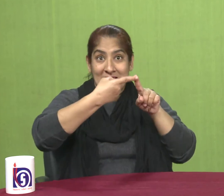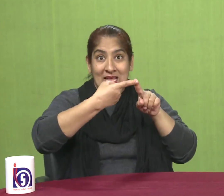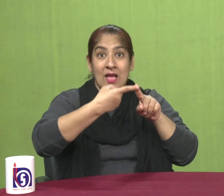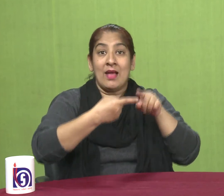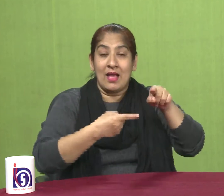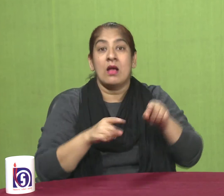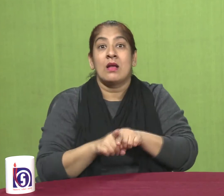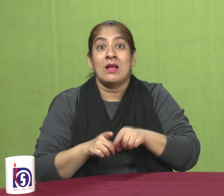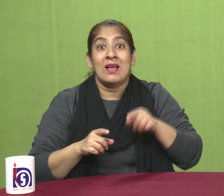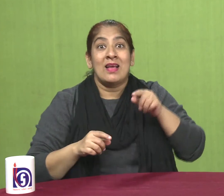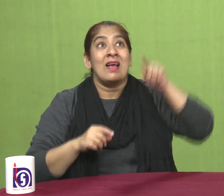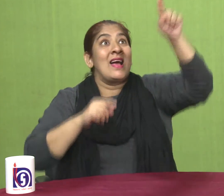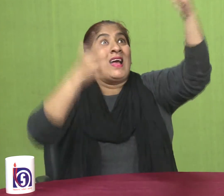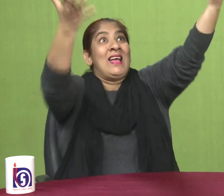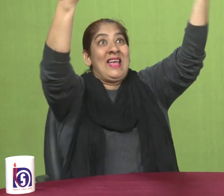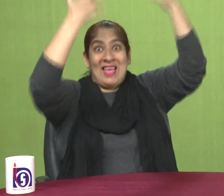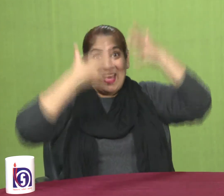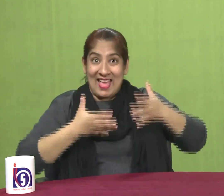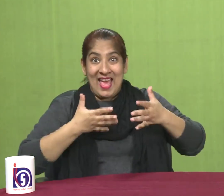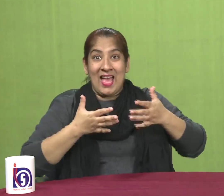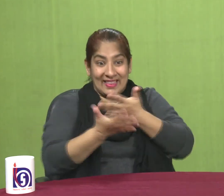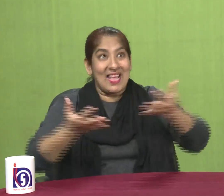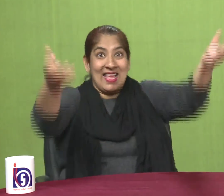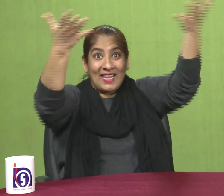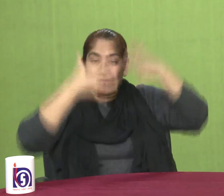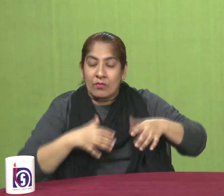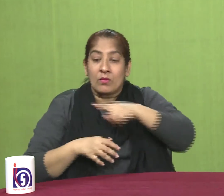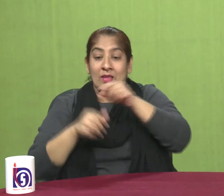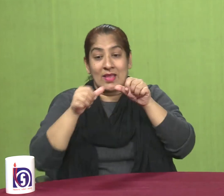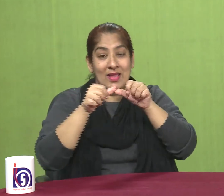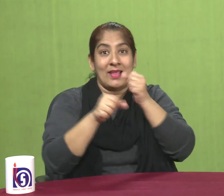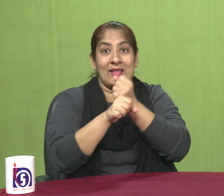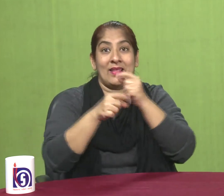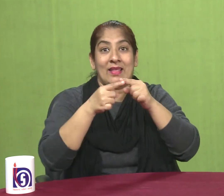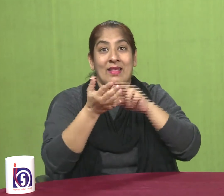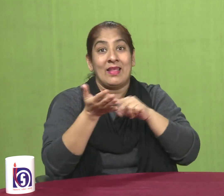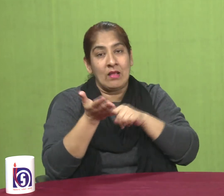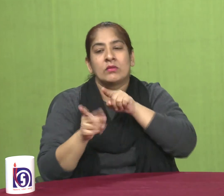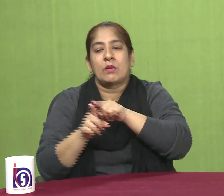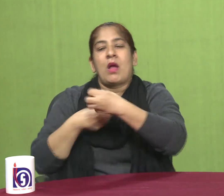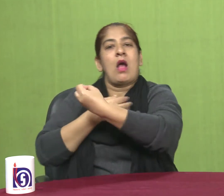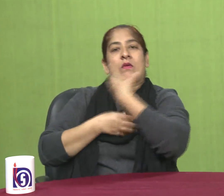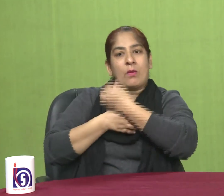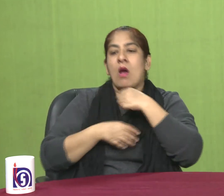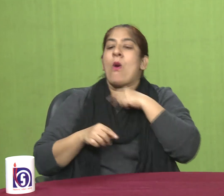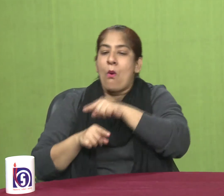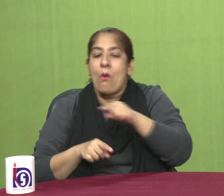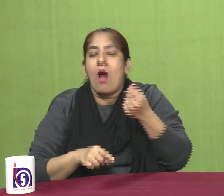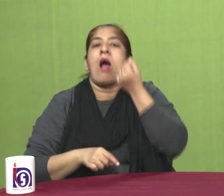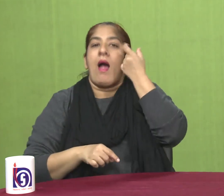E is advice to the importer for the goods.